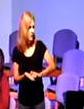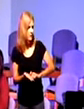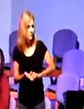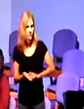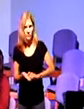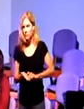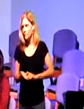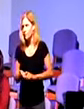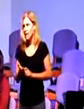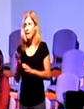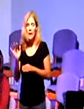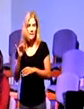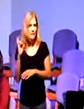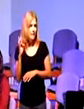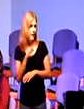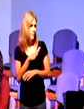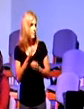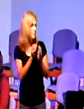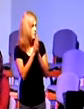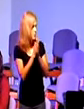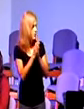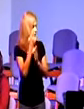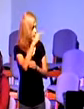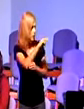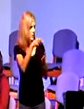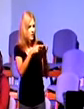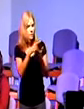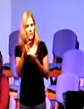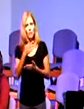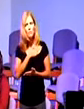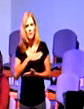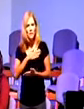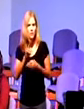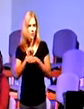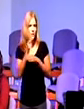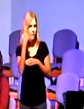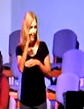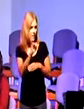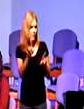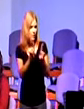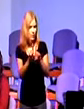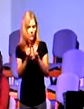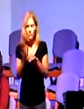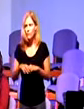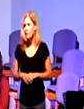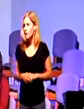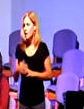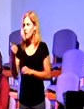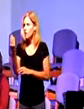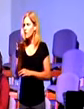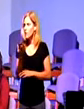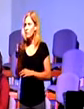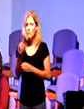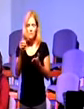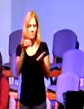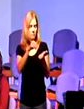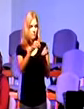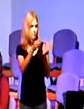As a staff, we would love to pray for those things this week, so please feel free to use it for that as well. There's a few things we want to